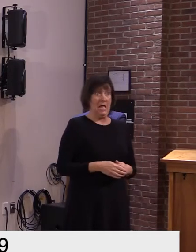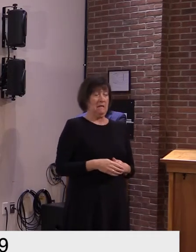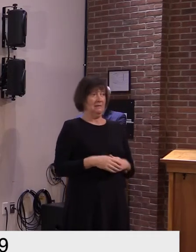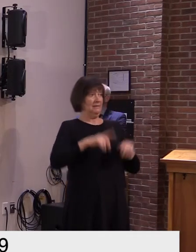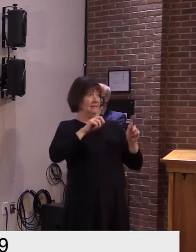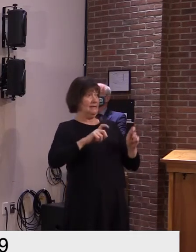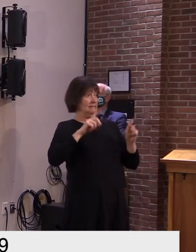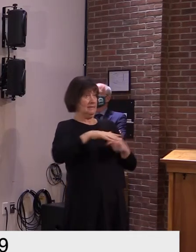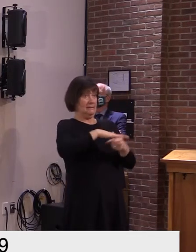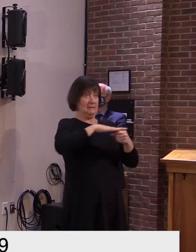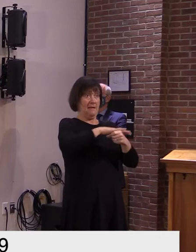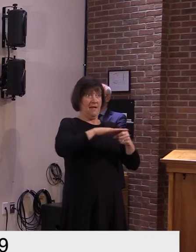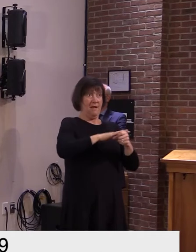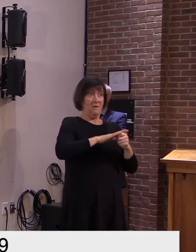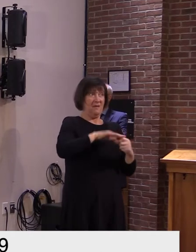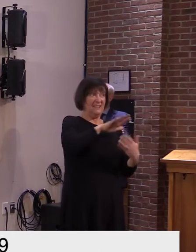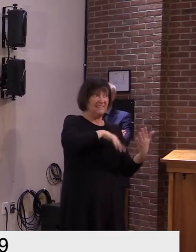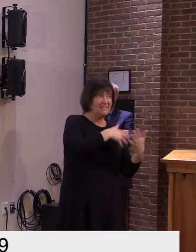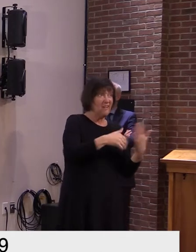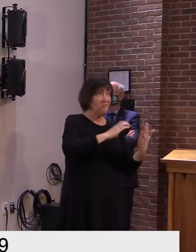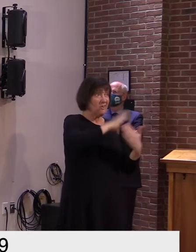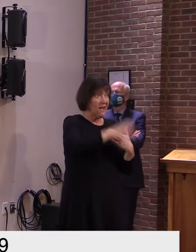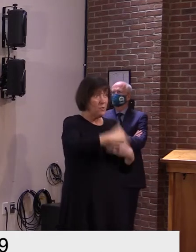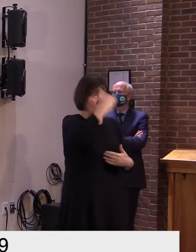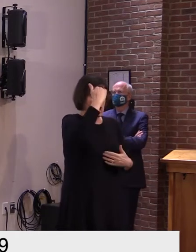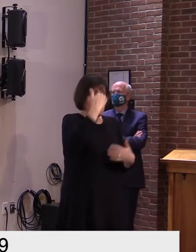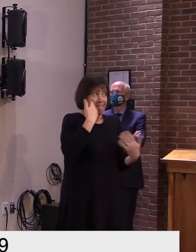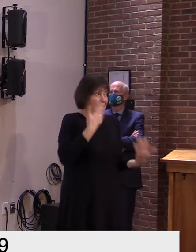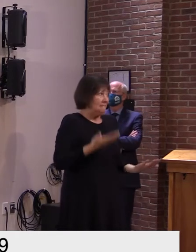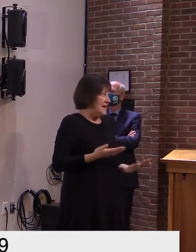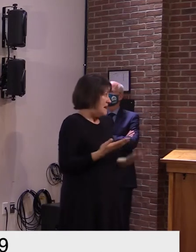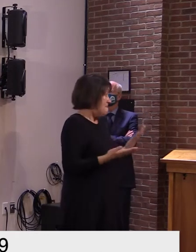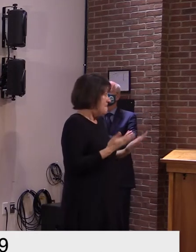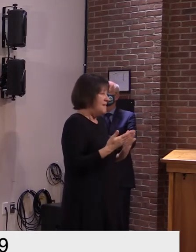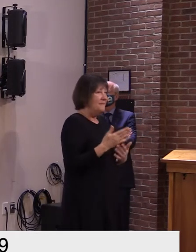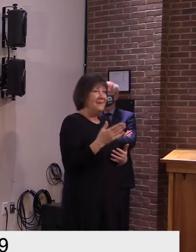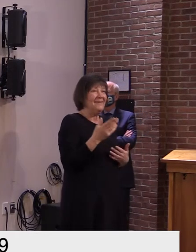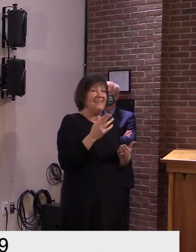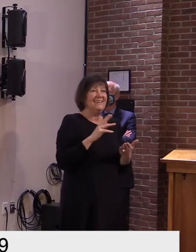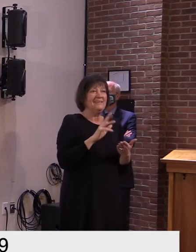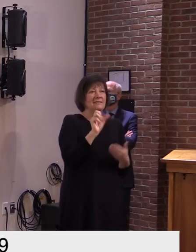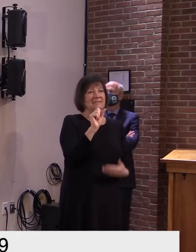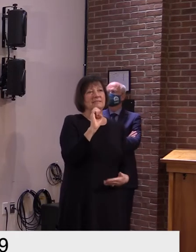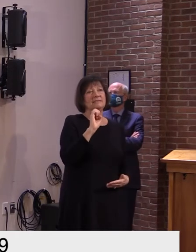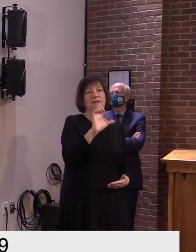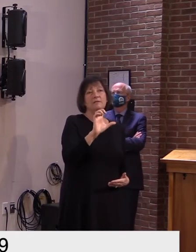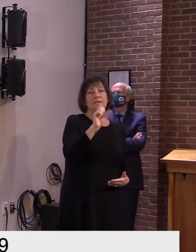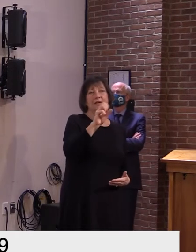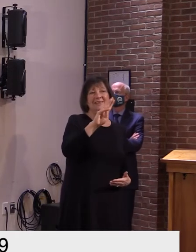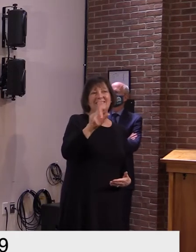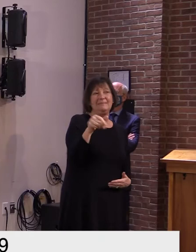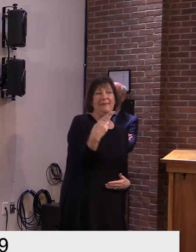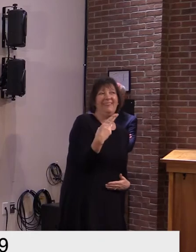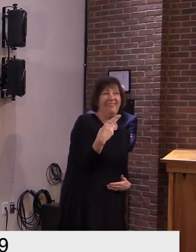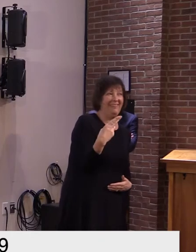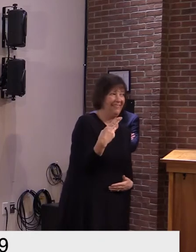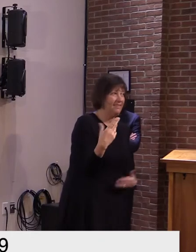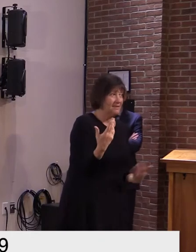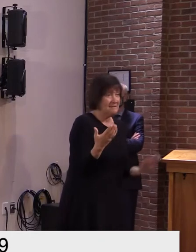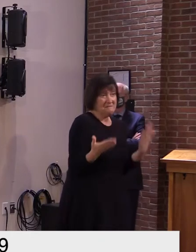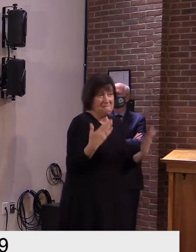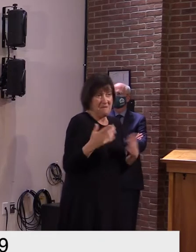don't know if Secretary Smith might be on the line and might be able to give us some insight, and if not, maybe we come back to